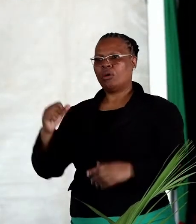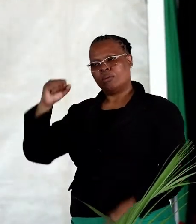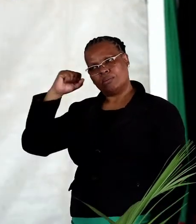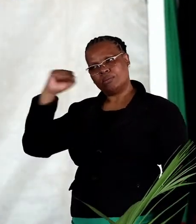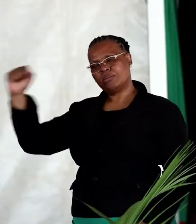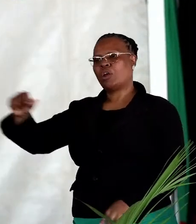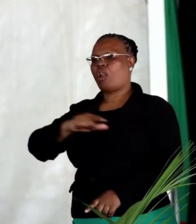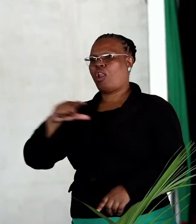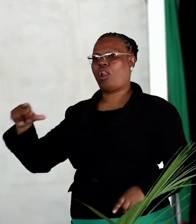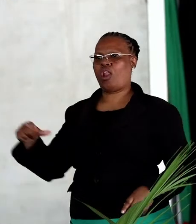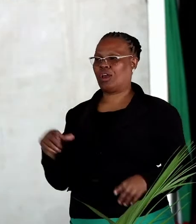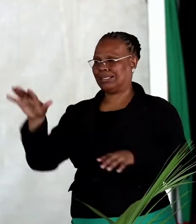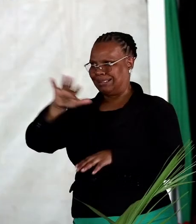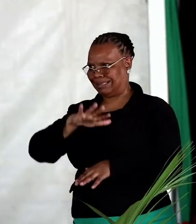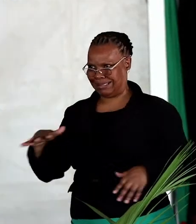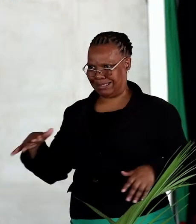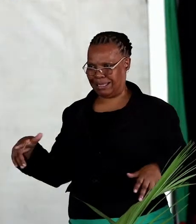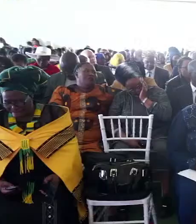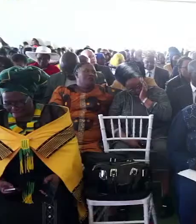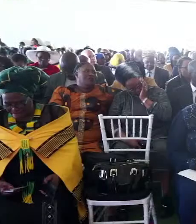live.